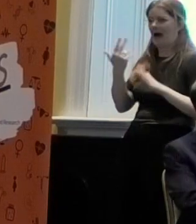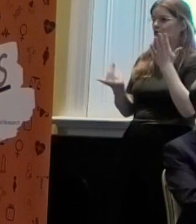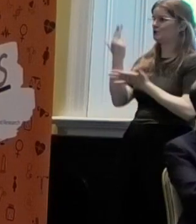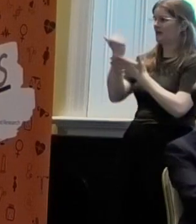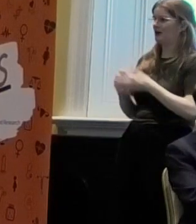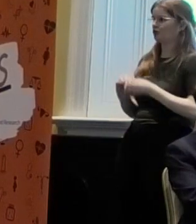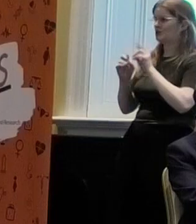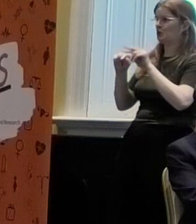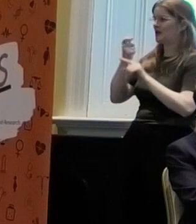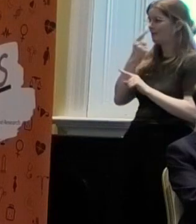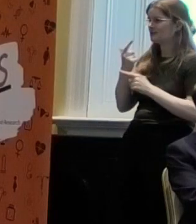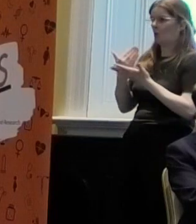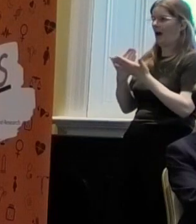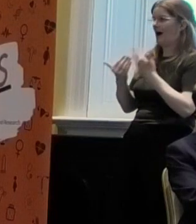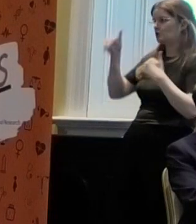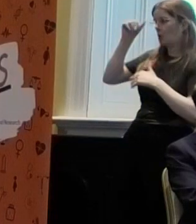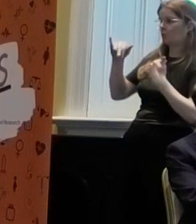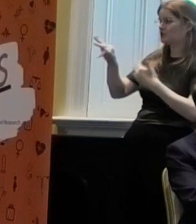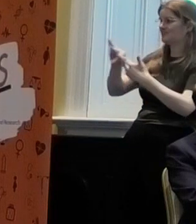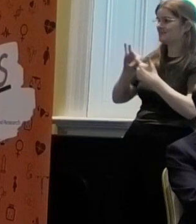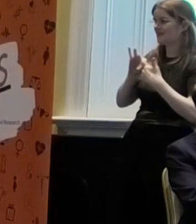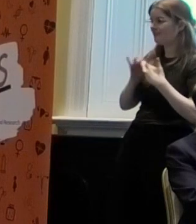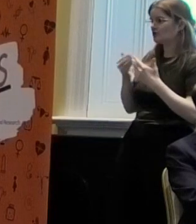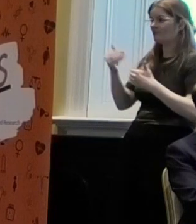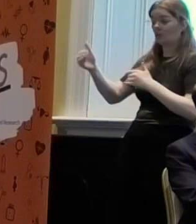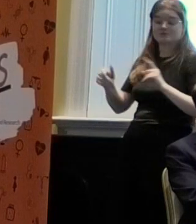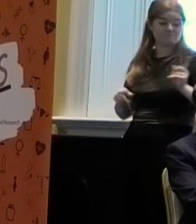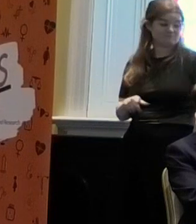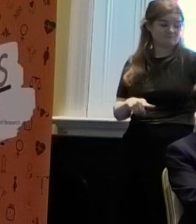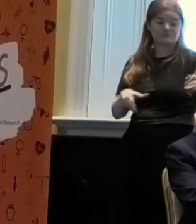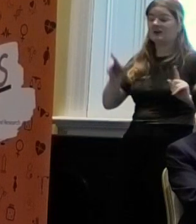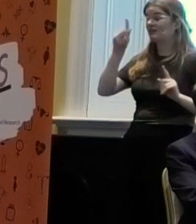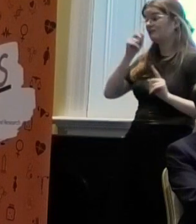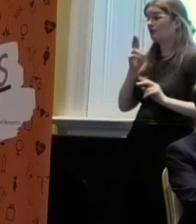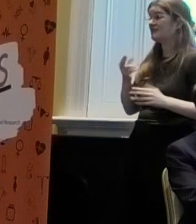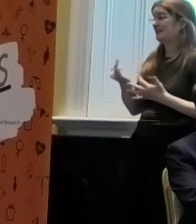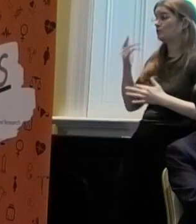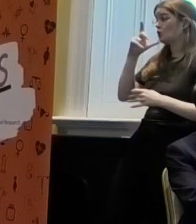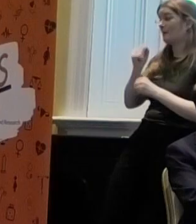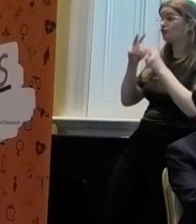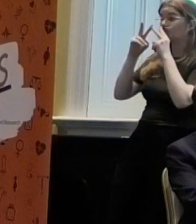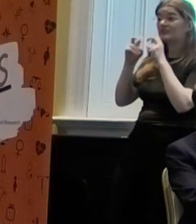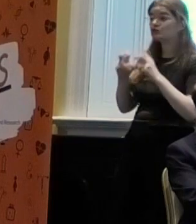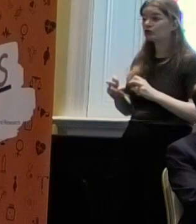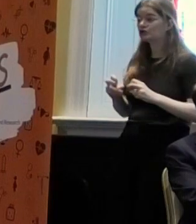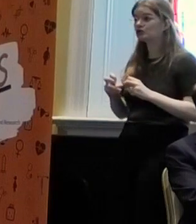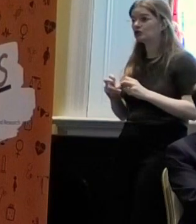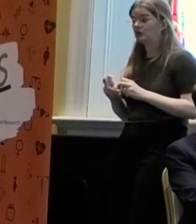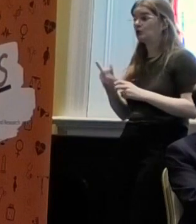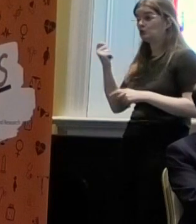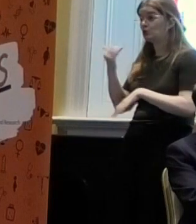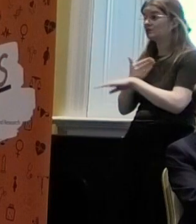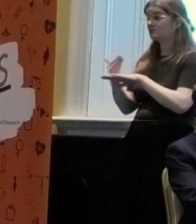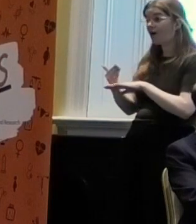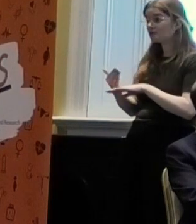kind of qualifying what is a safe one to go forward with? Yeah, or not? I mean, I think in fact we were talking about research about to be started,